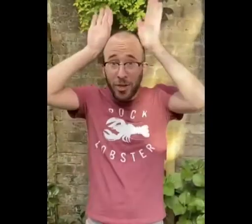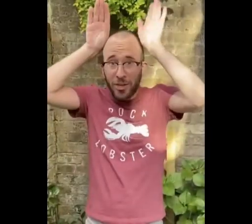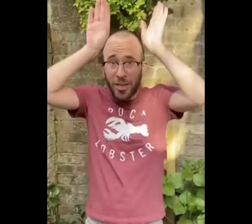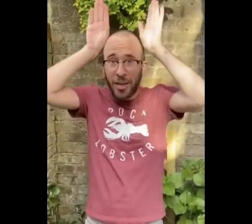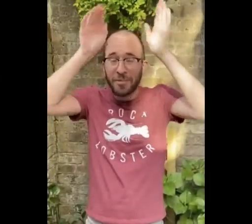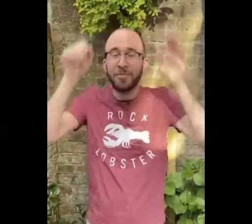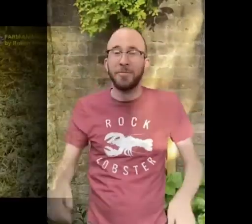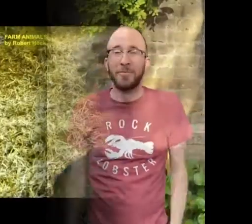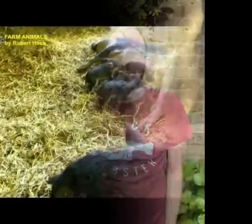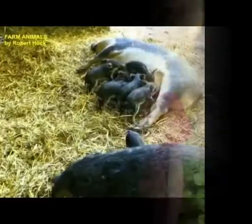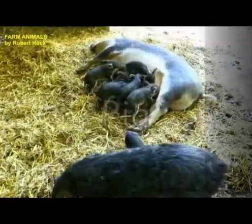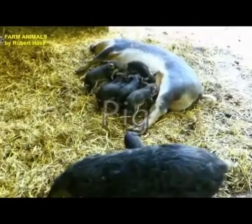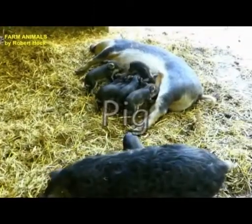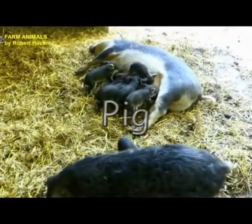Donkey.